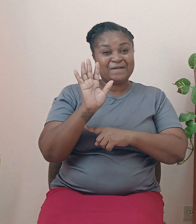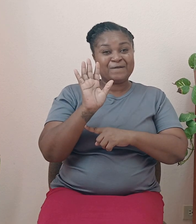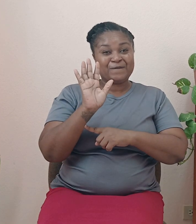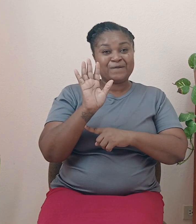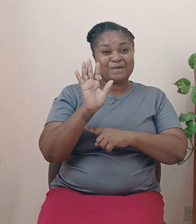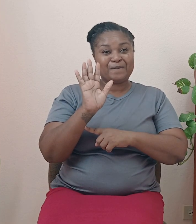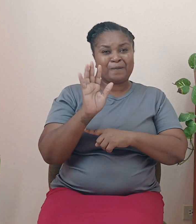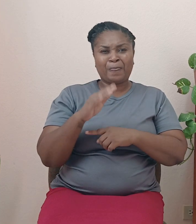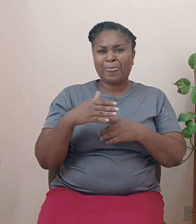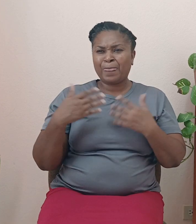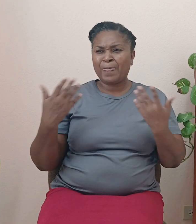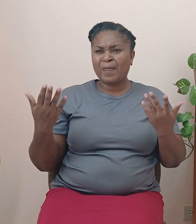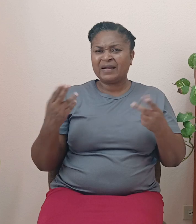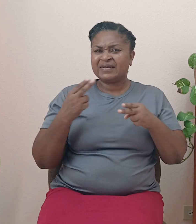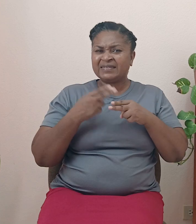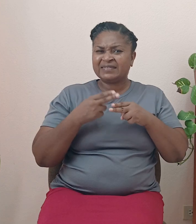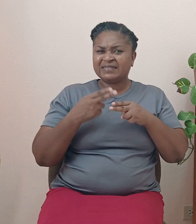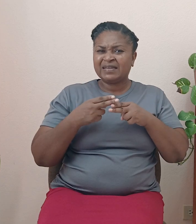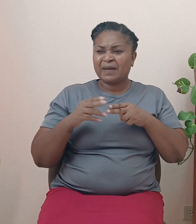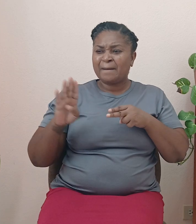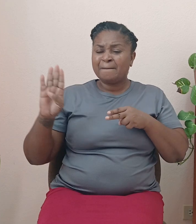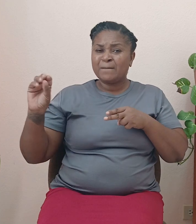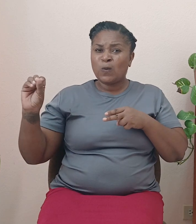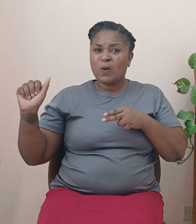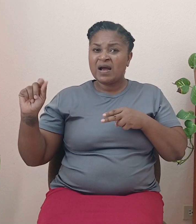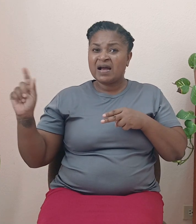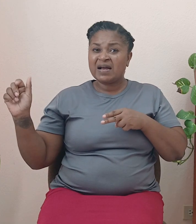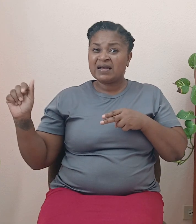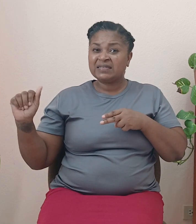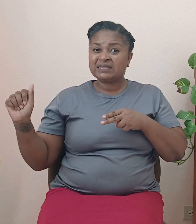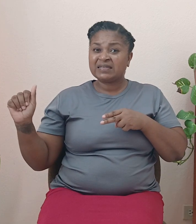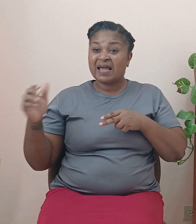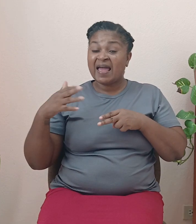What was the name of Boaz and Ruth's grandson?